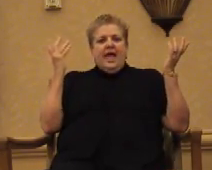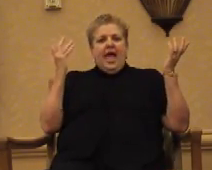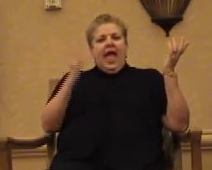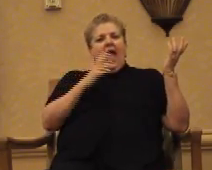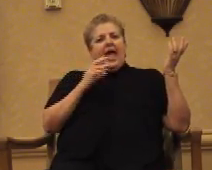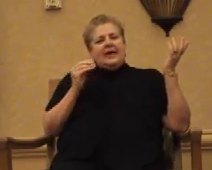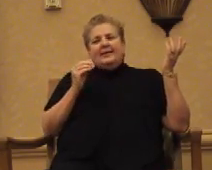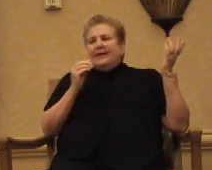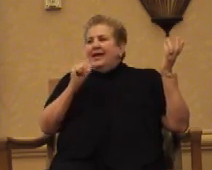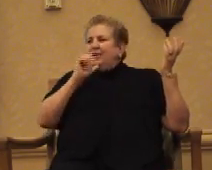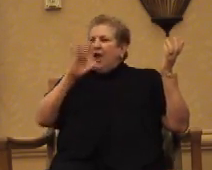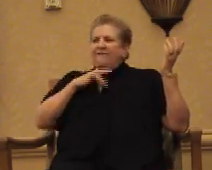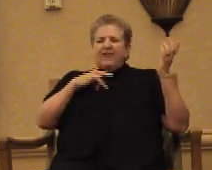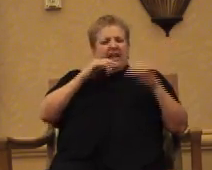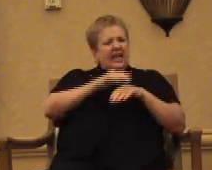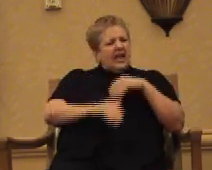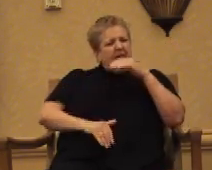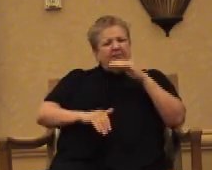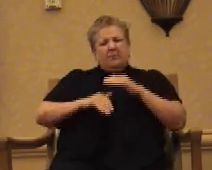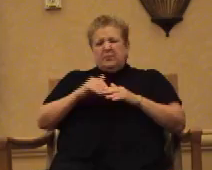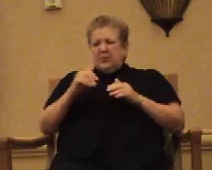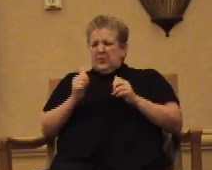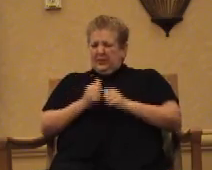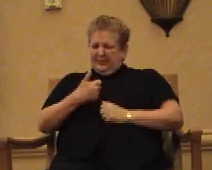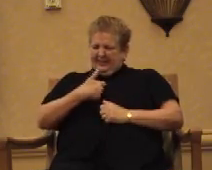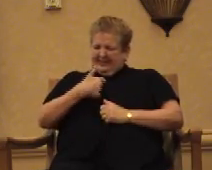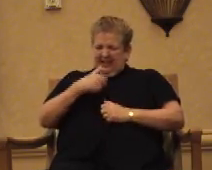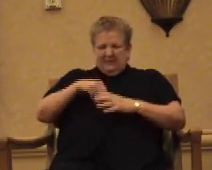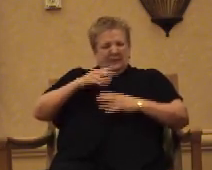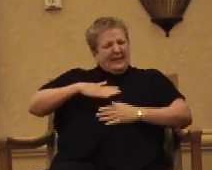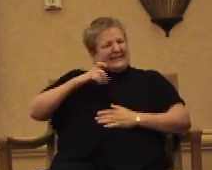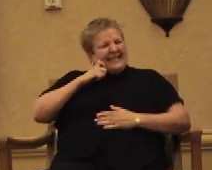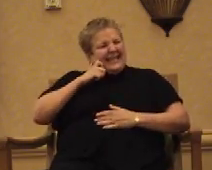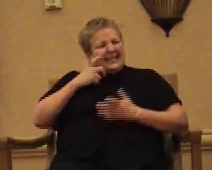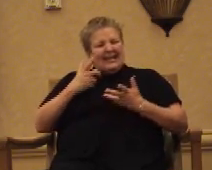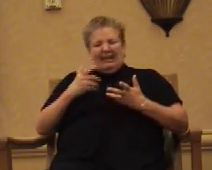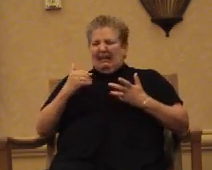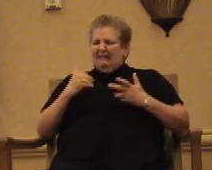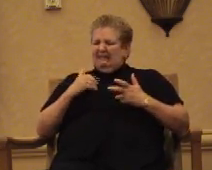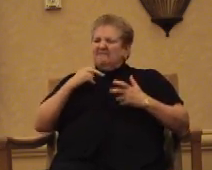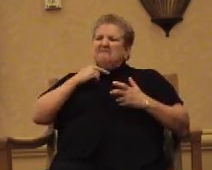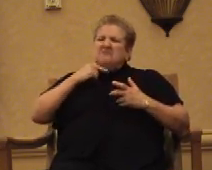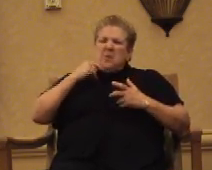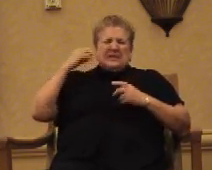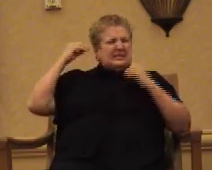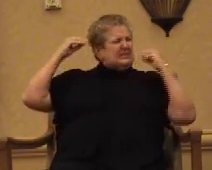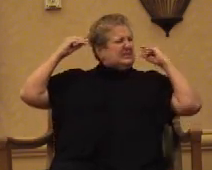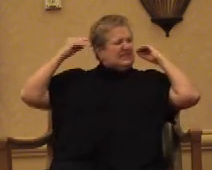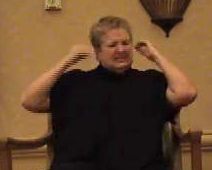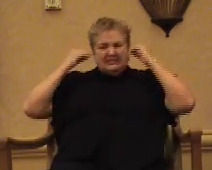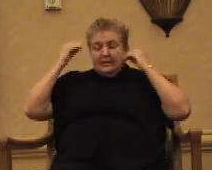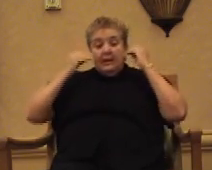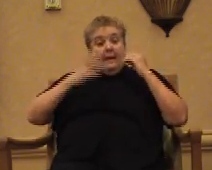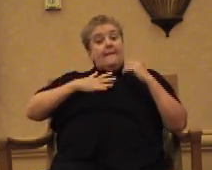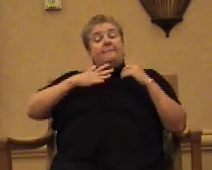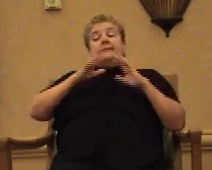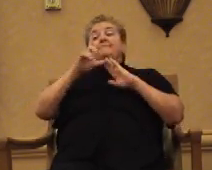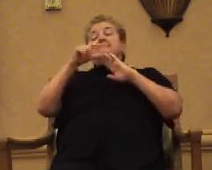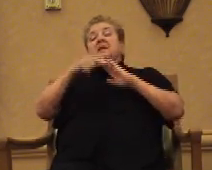and not feeling comfortable in my own skin, and having these voices. And my mom was to get divorced when I was about 4 or 5, marry